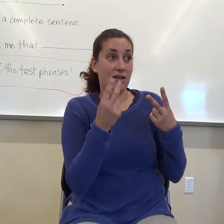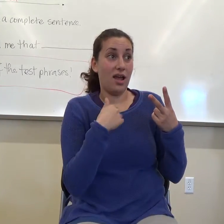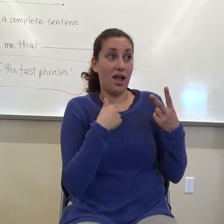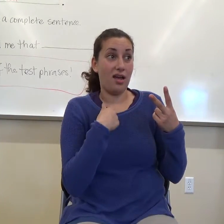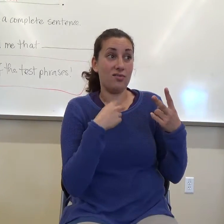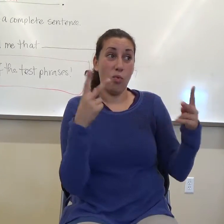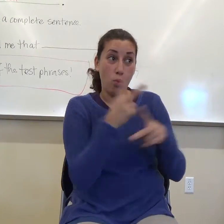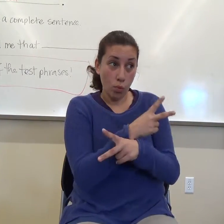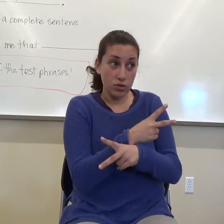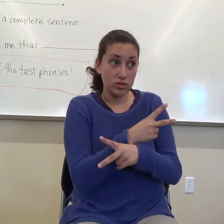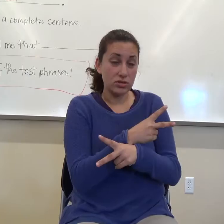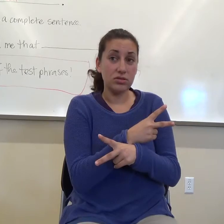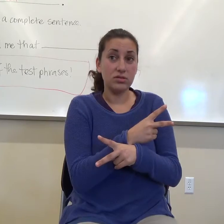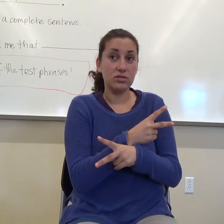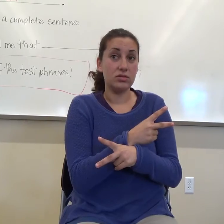worst thing.